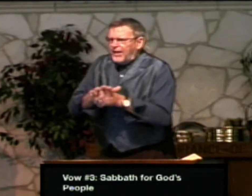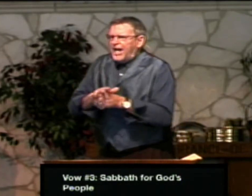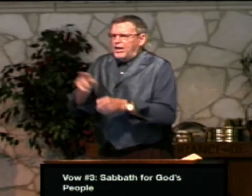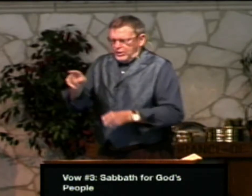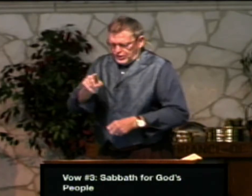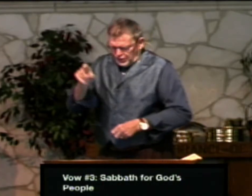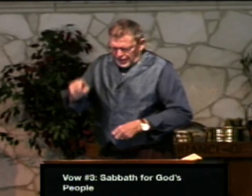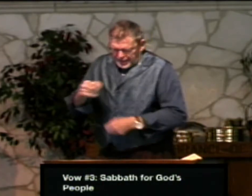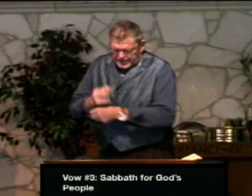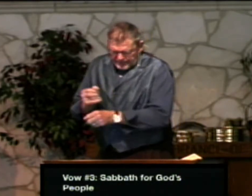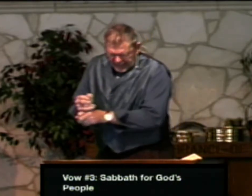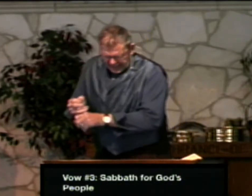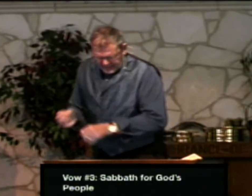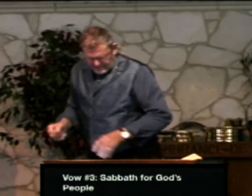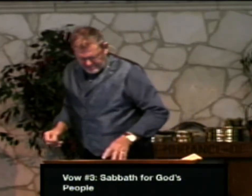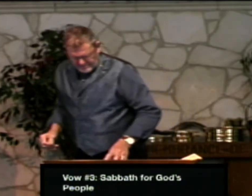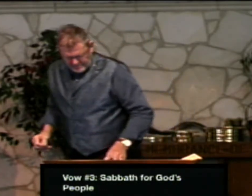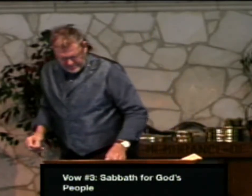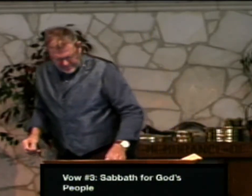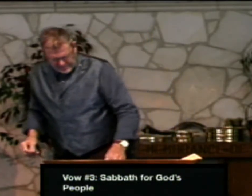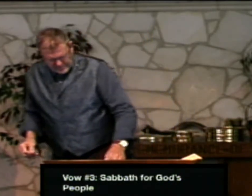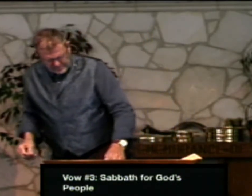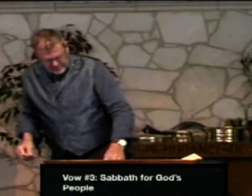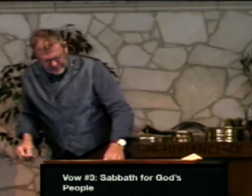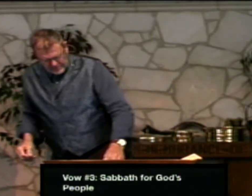That's the vow you need to make.